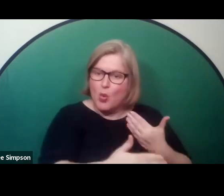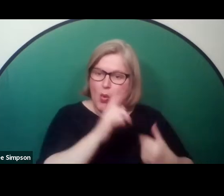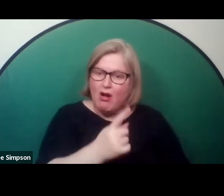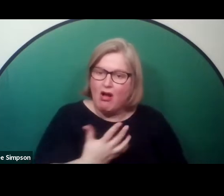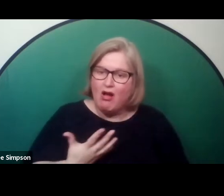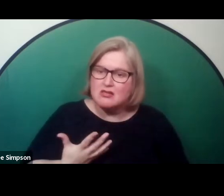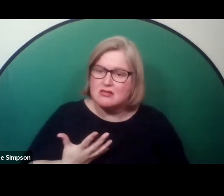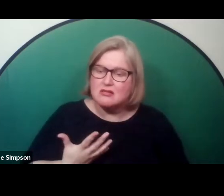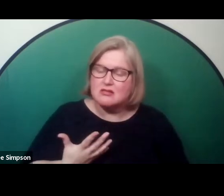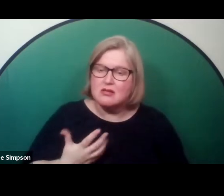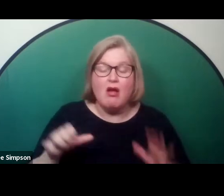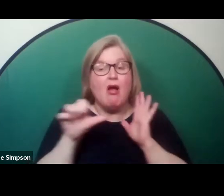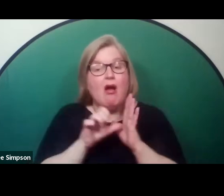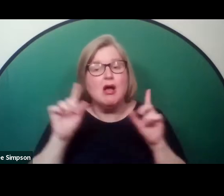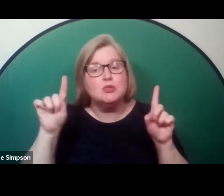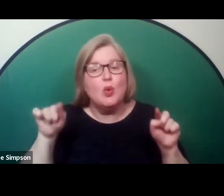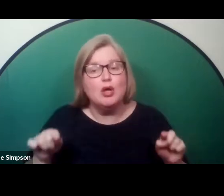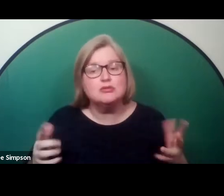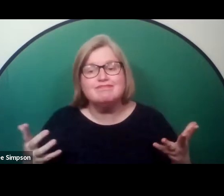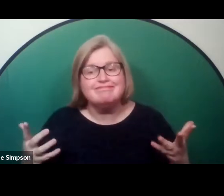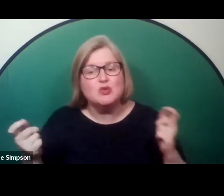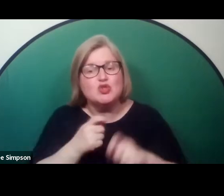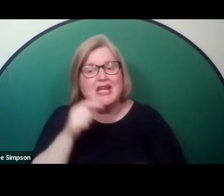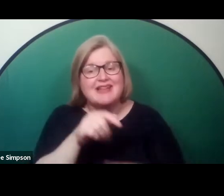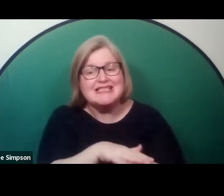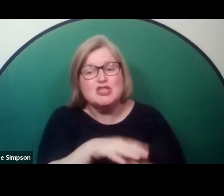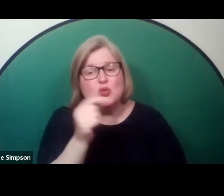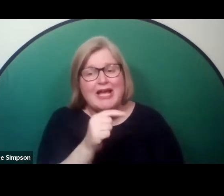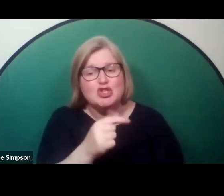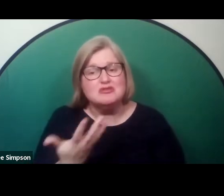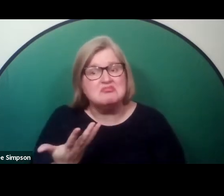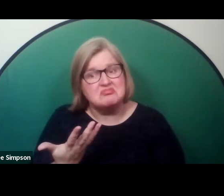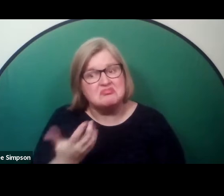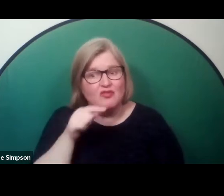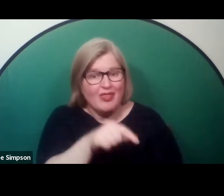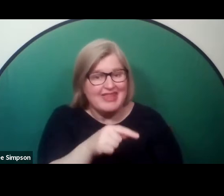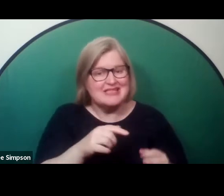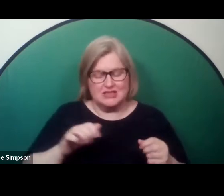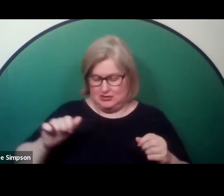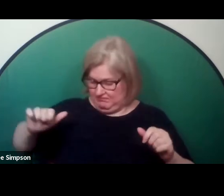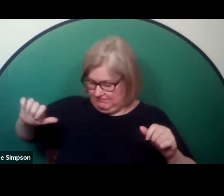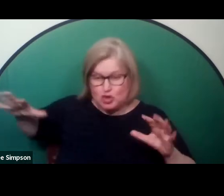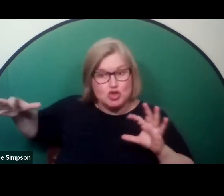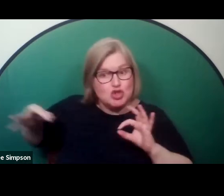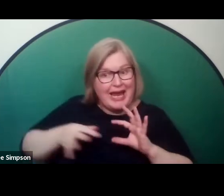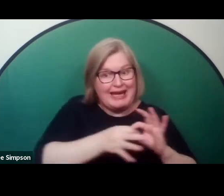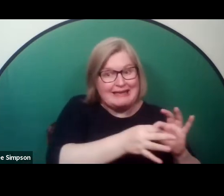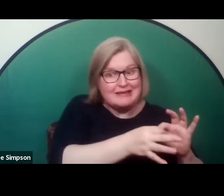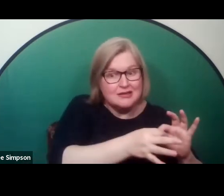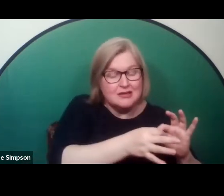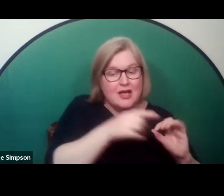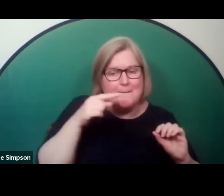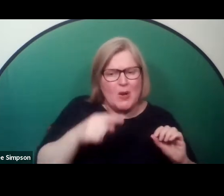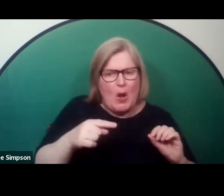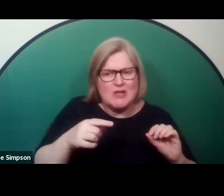hard to change this in this model because this value chain is